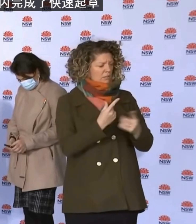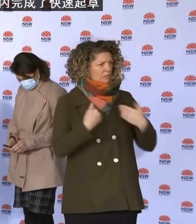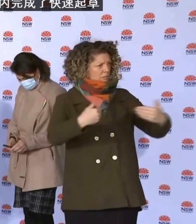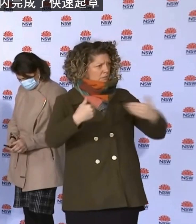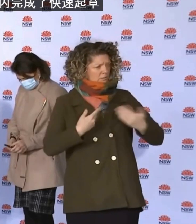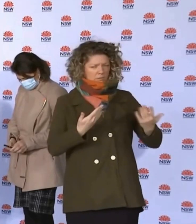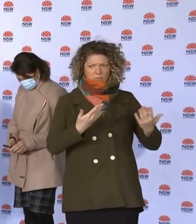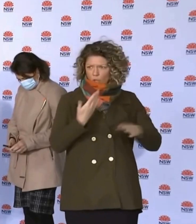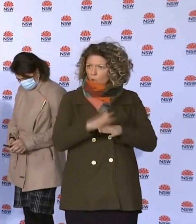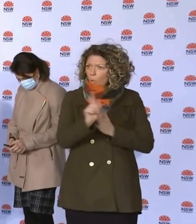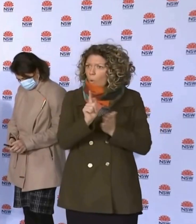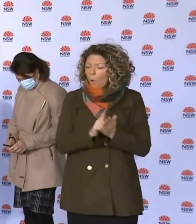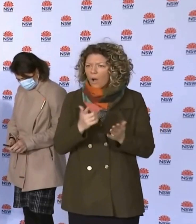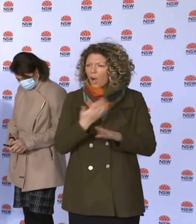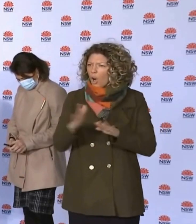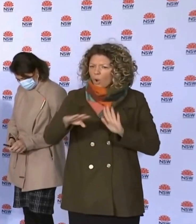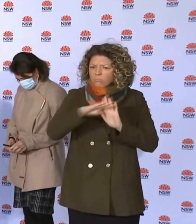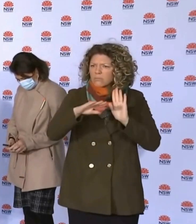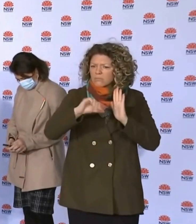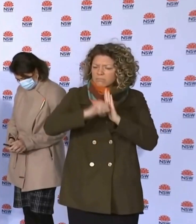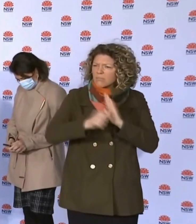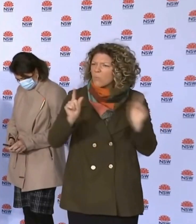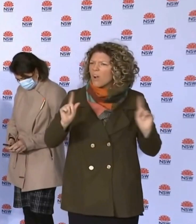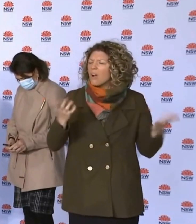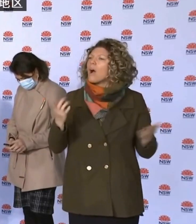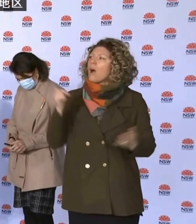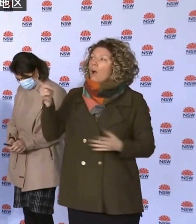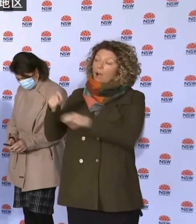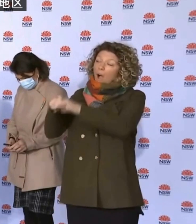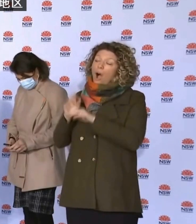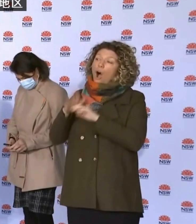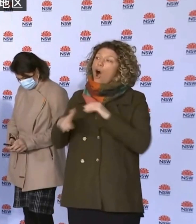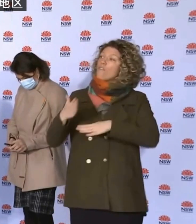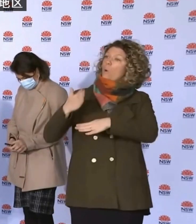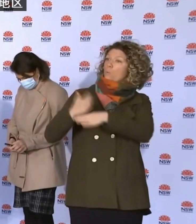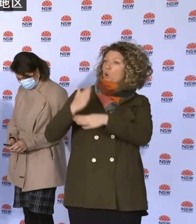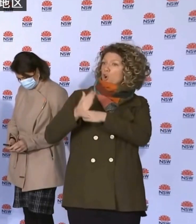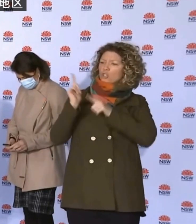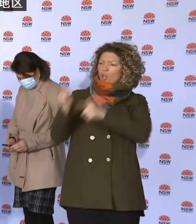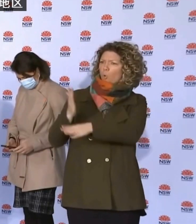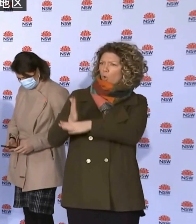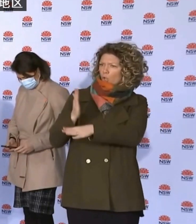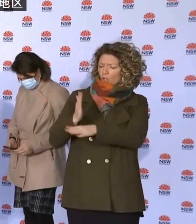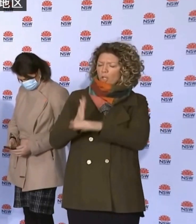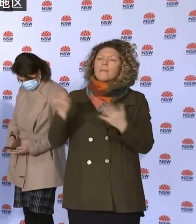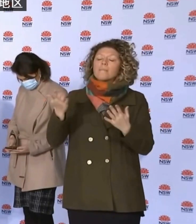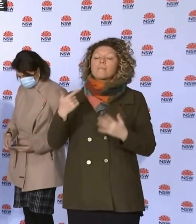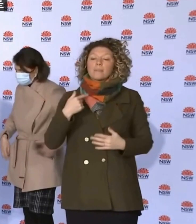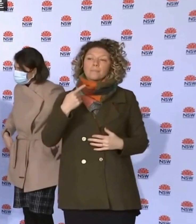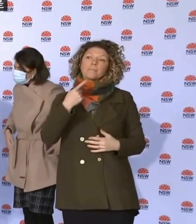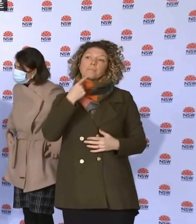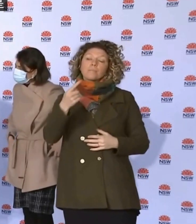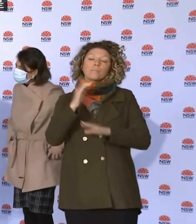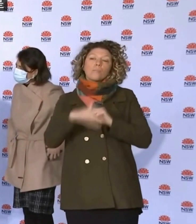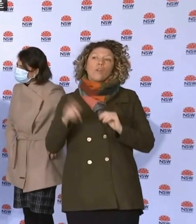months or years. That issue that you're talking about, in regard to the employment aspect, it is very, very clear that in the area